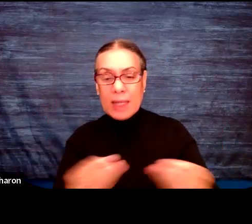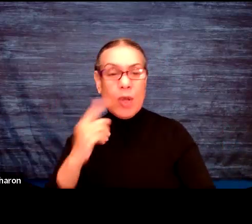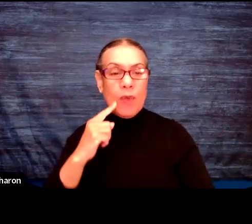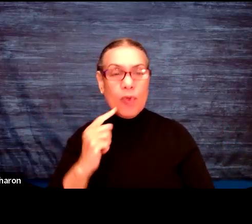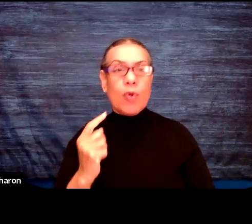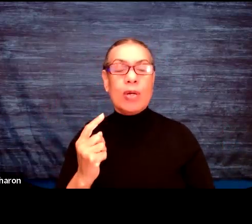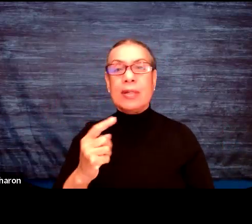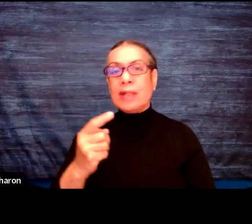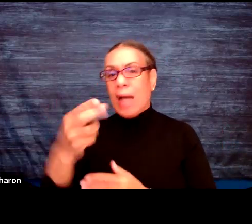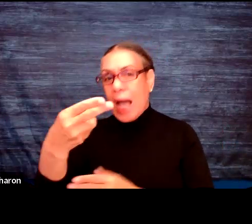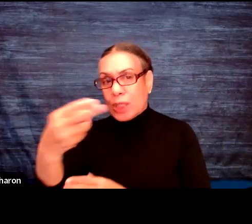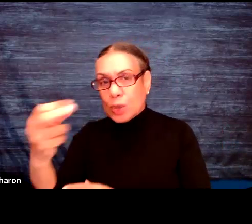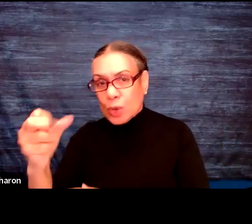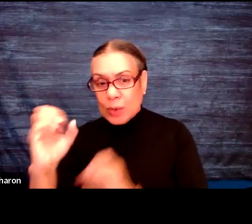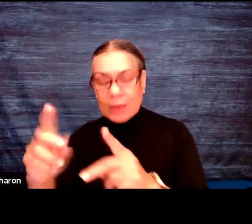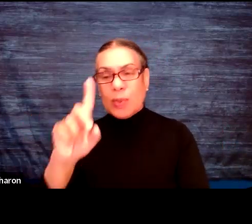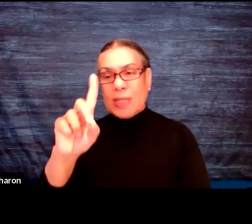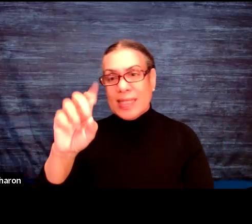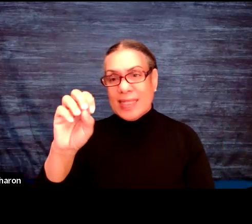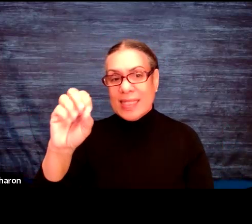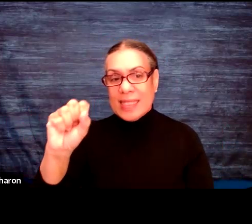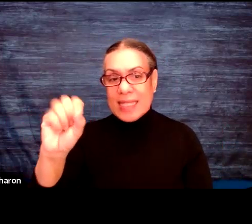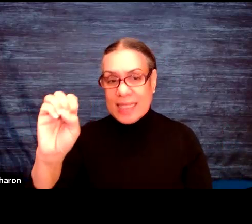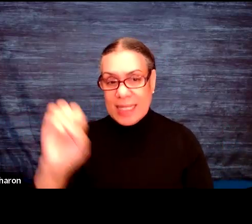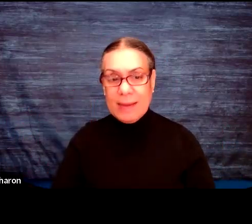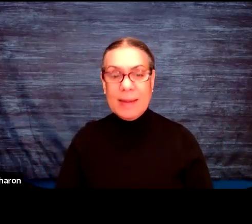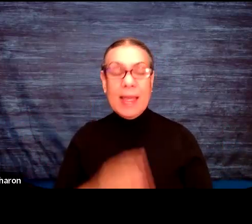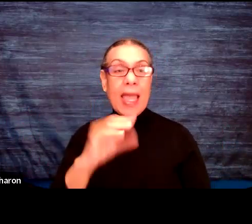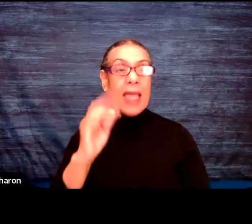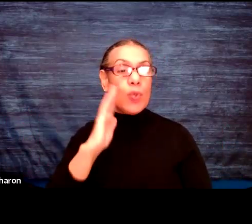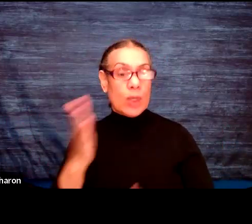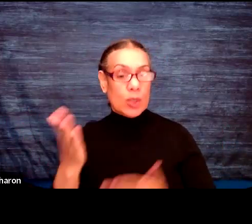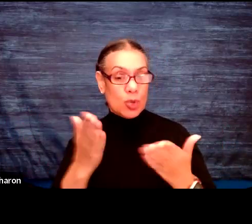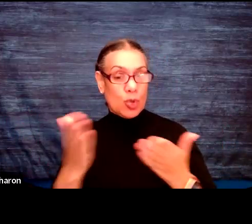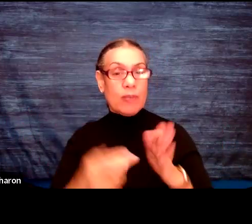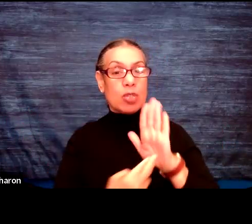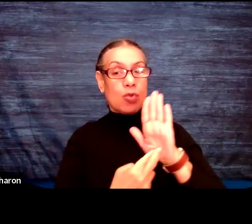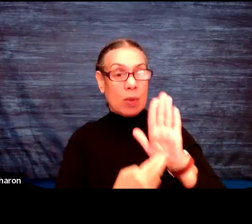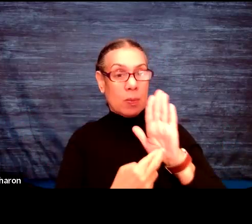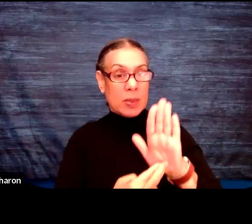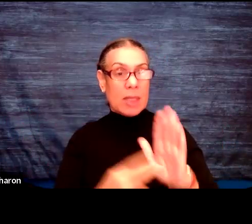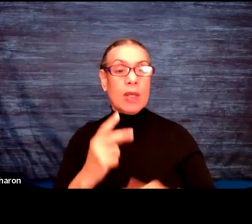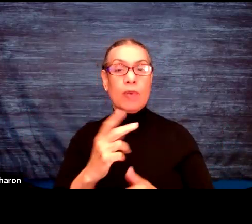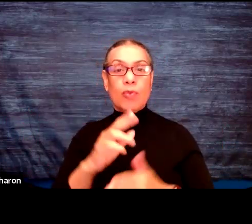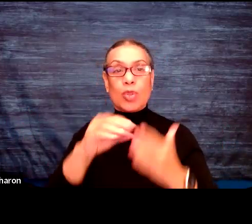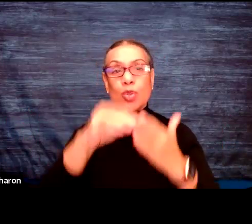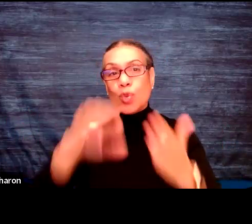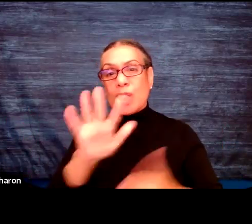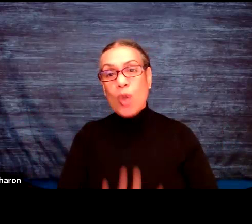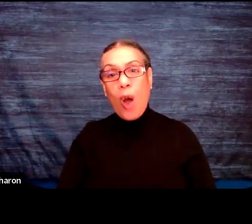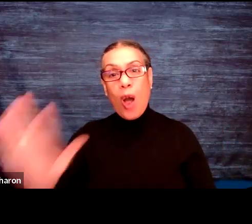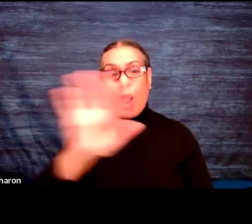Secondary Education, DESES, and serve as a representative for teachers all over